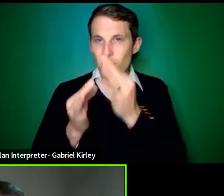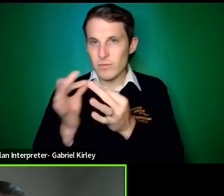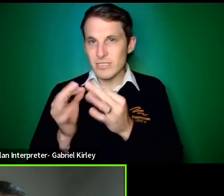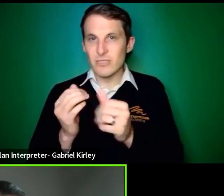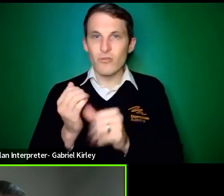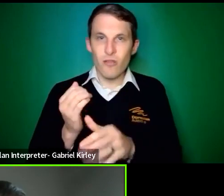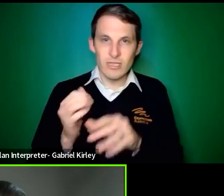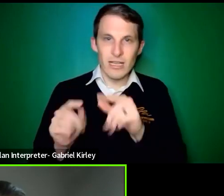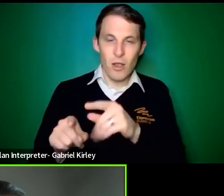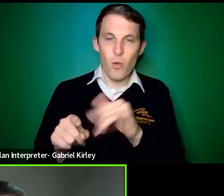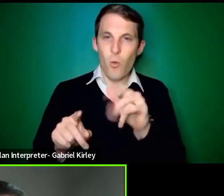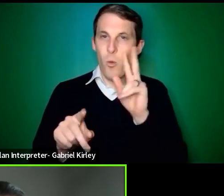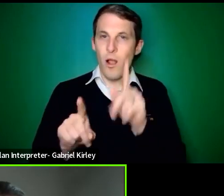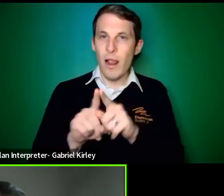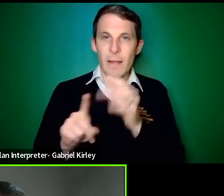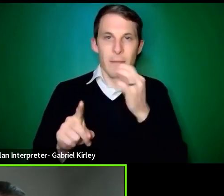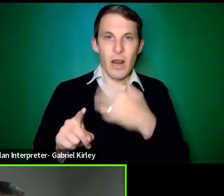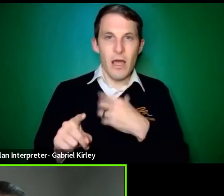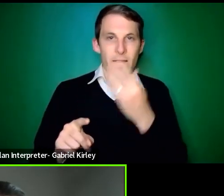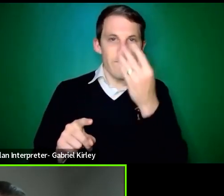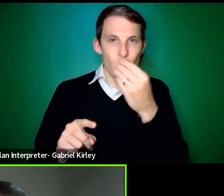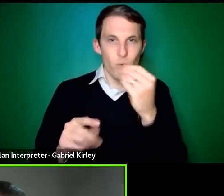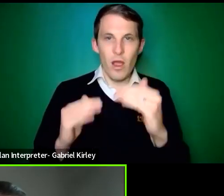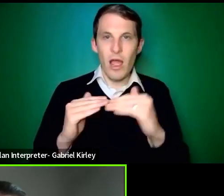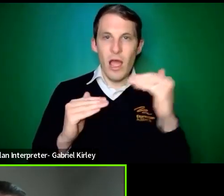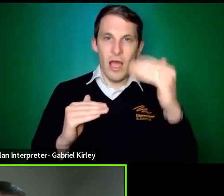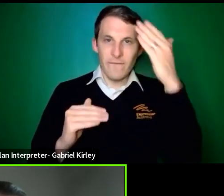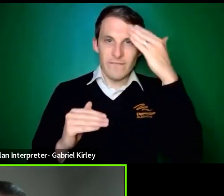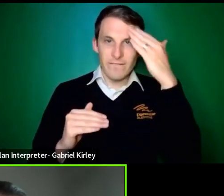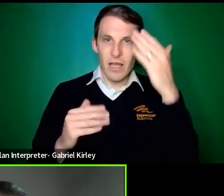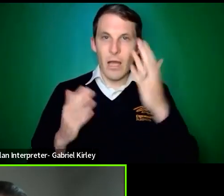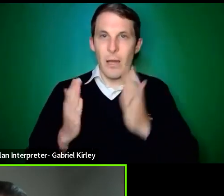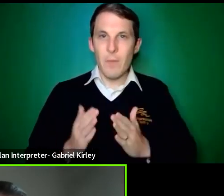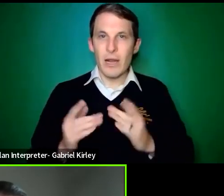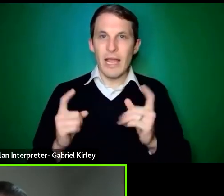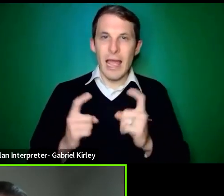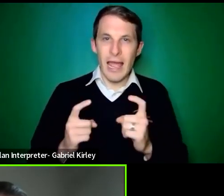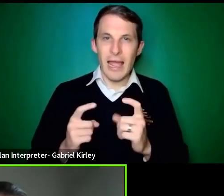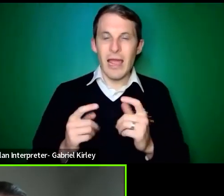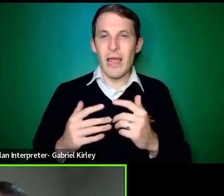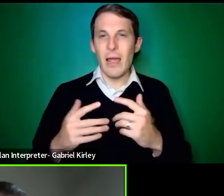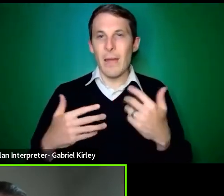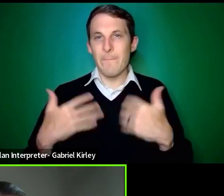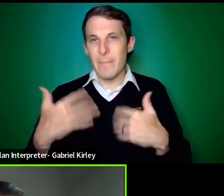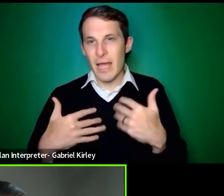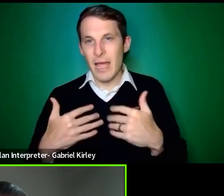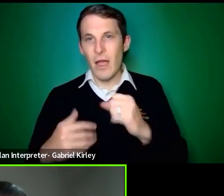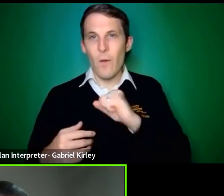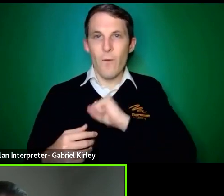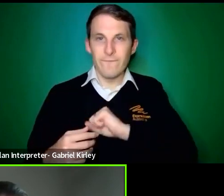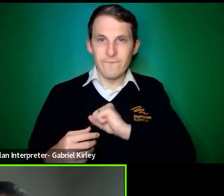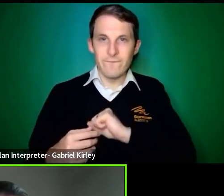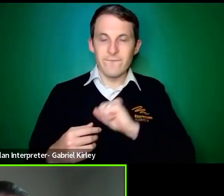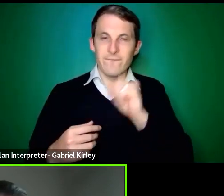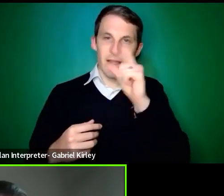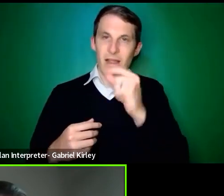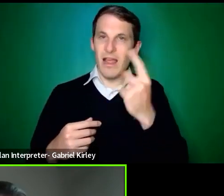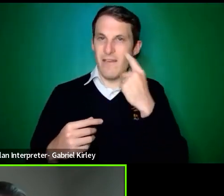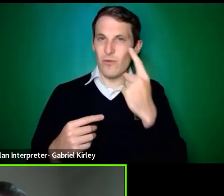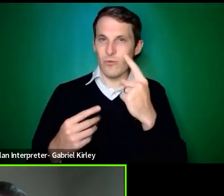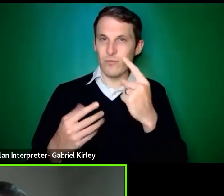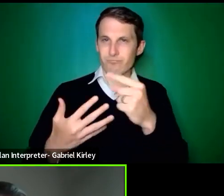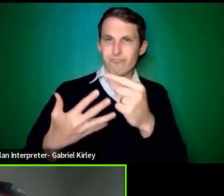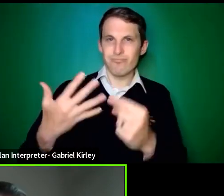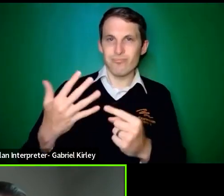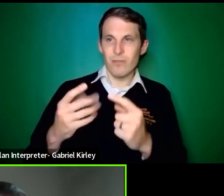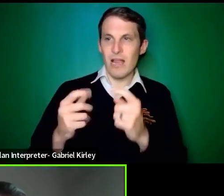or it can look more flu-like, high fevers, body aches and pains, cough. And it can look like a combination of all of those